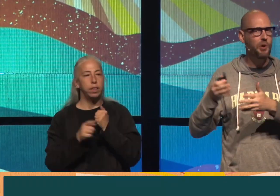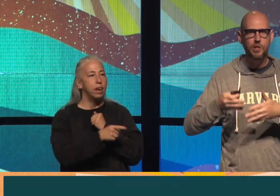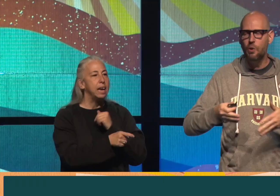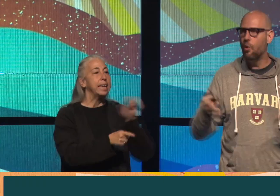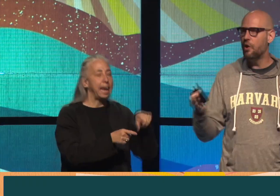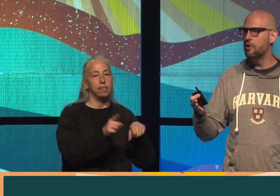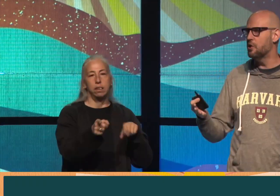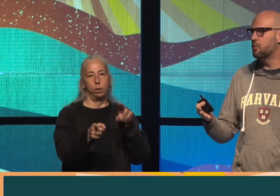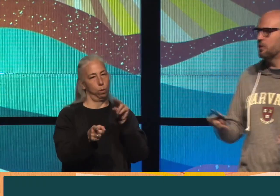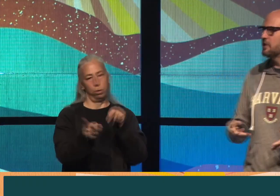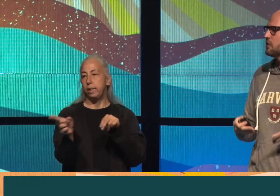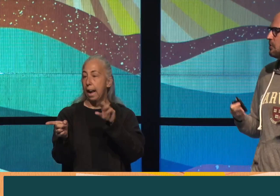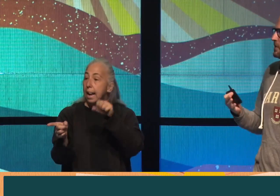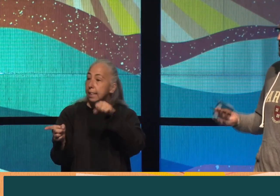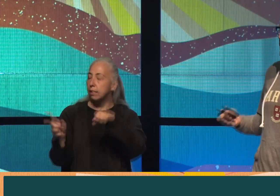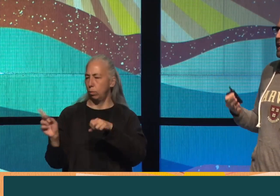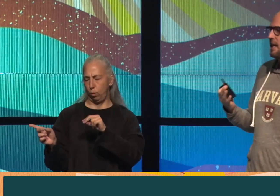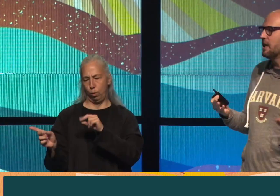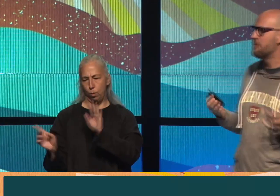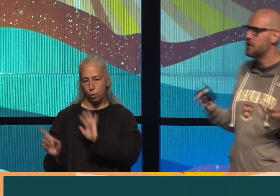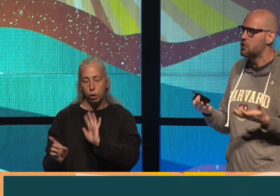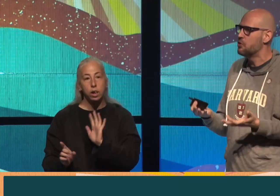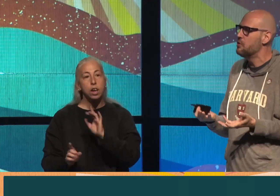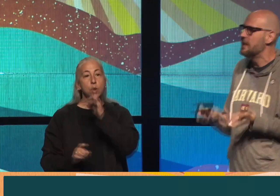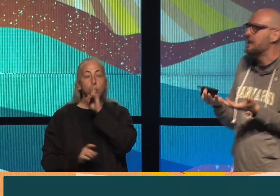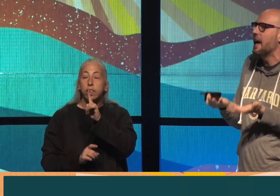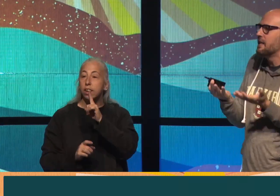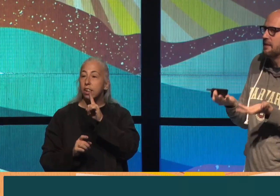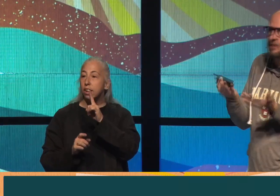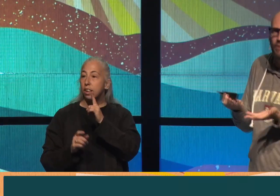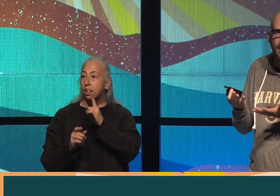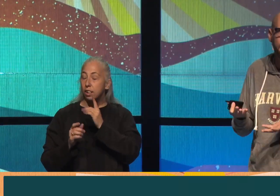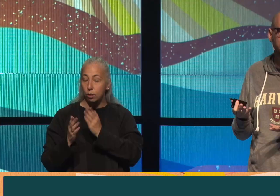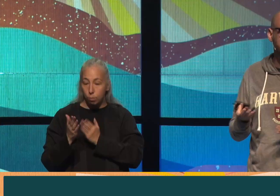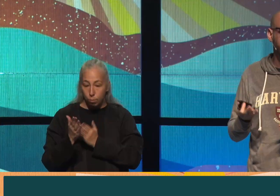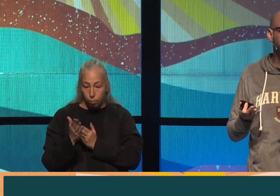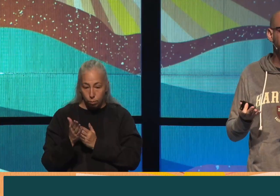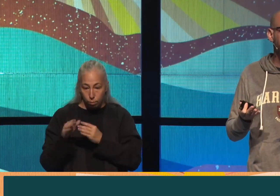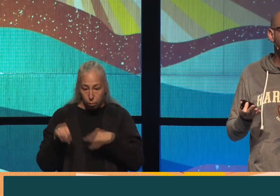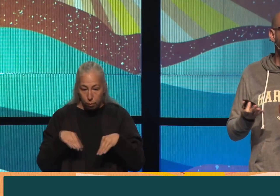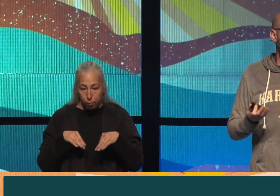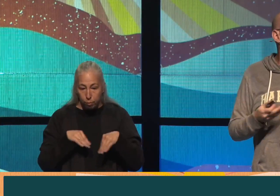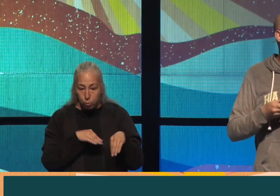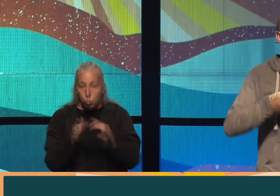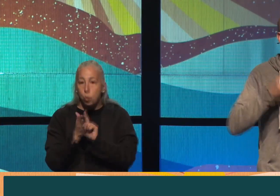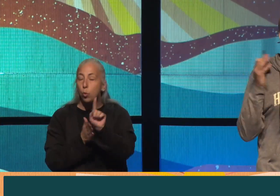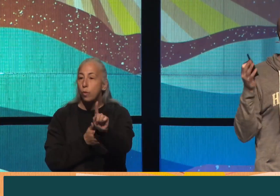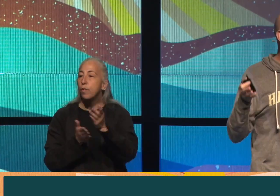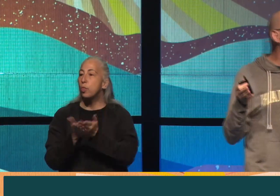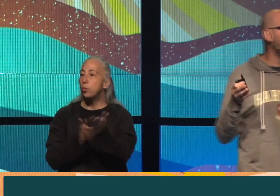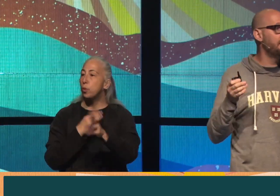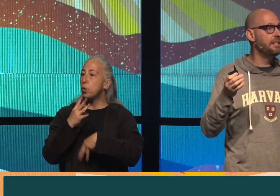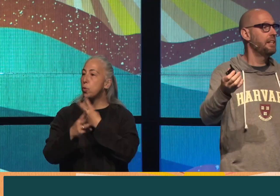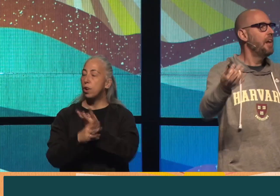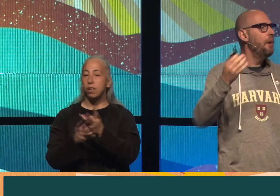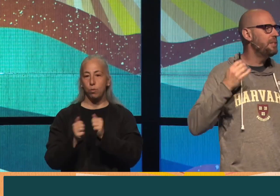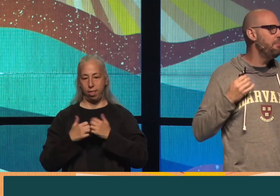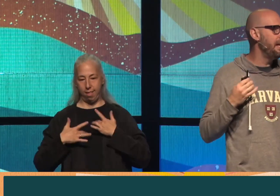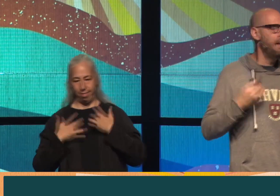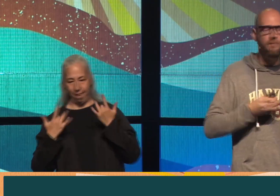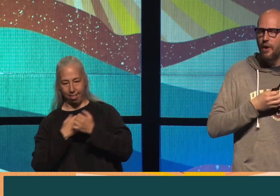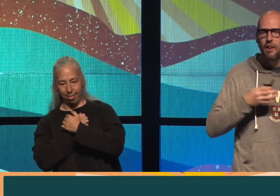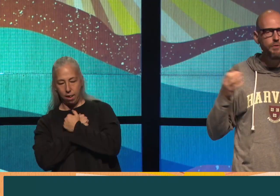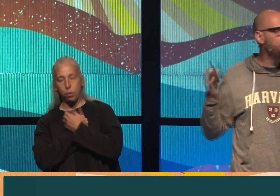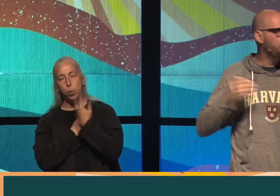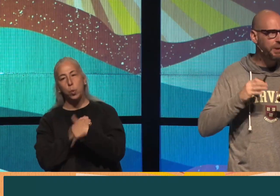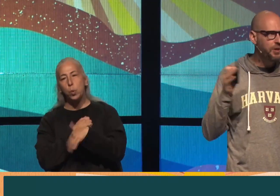This burden to walk through this world as a source of light and love is truly light, right? And so we see in Jesus this come to